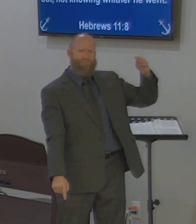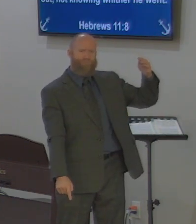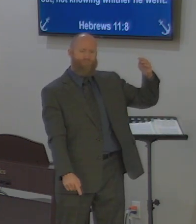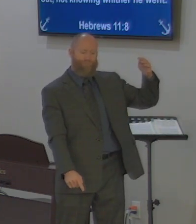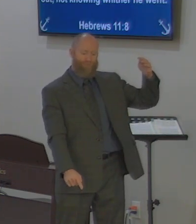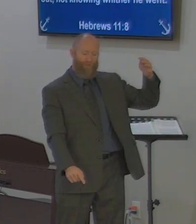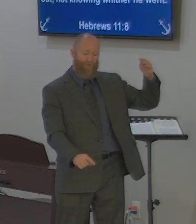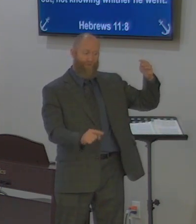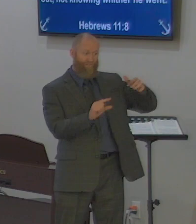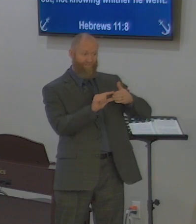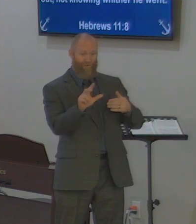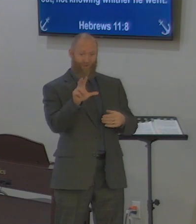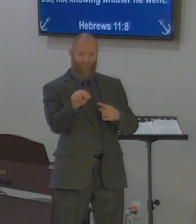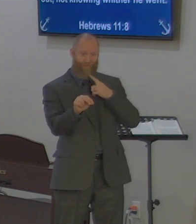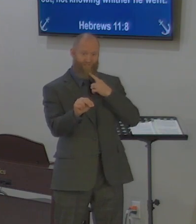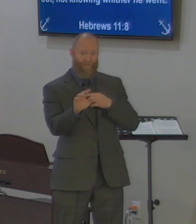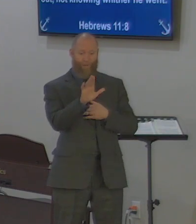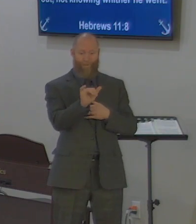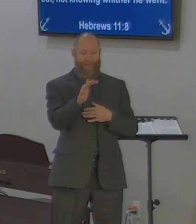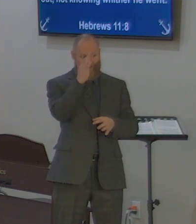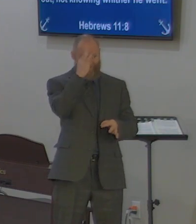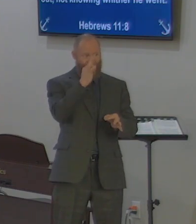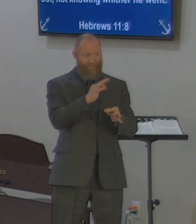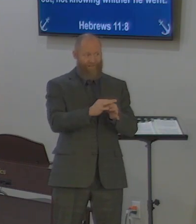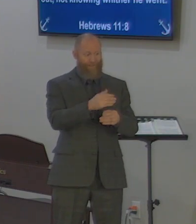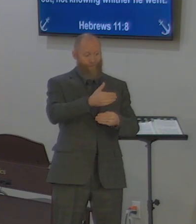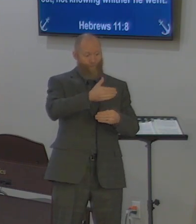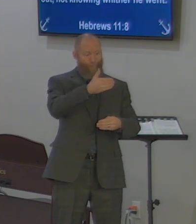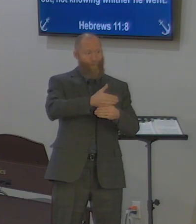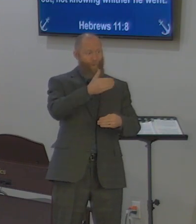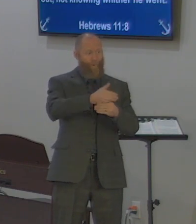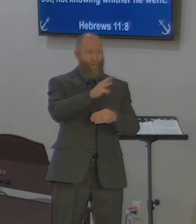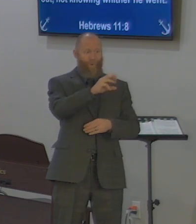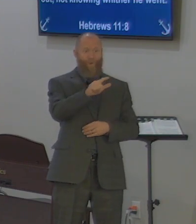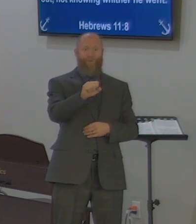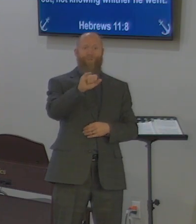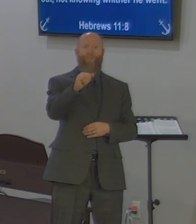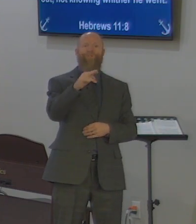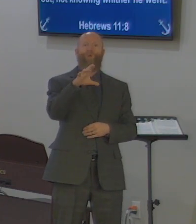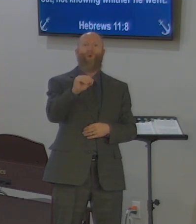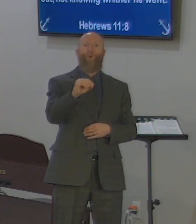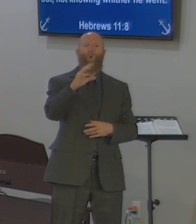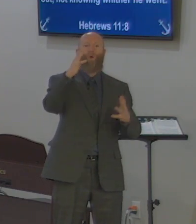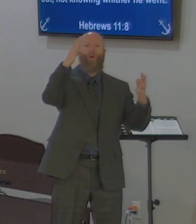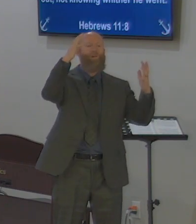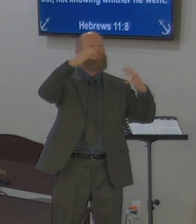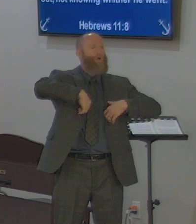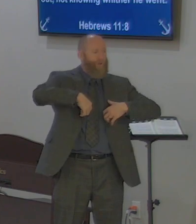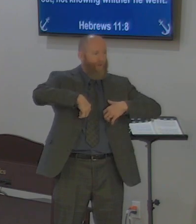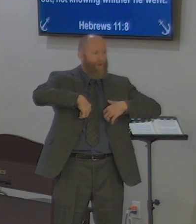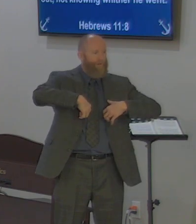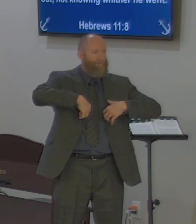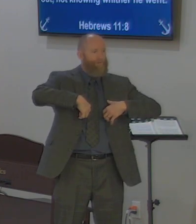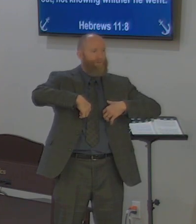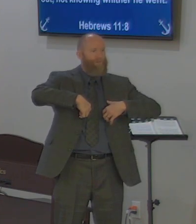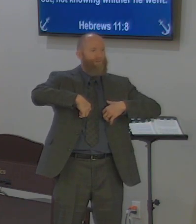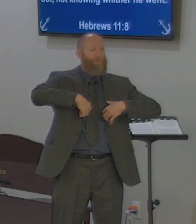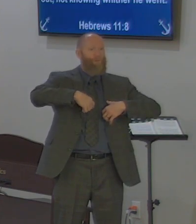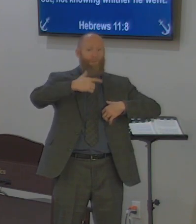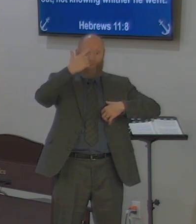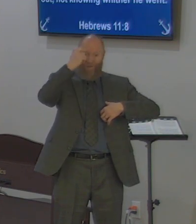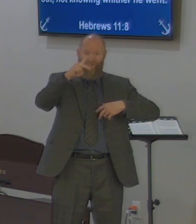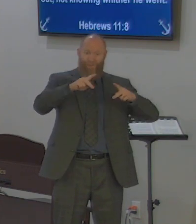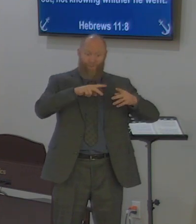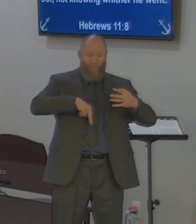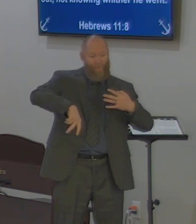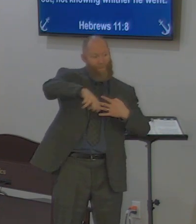Verse 30 says, by faith the walls of Jericho fell down, that they were compassed about 7 days. By